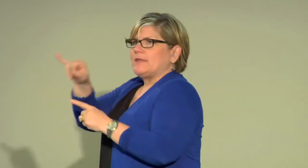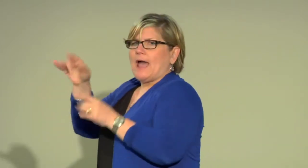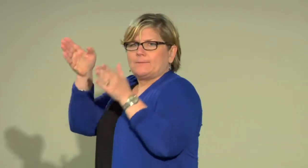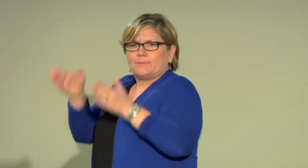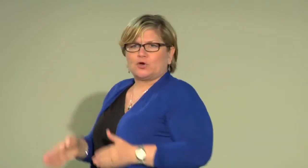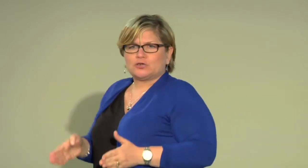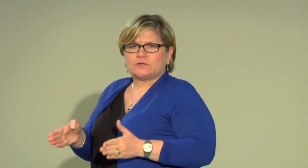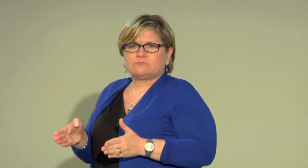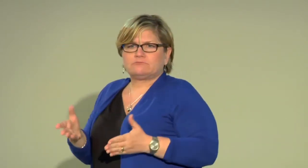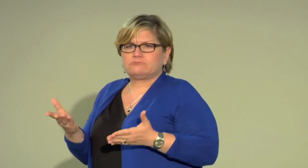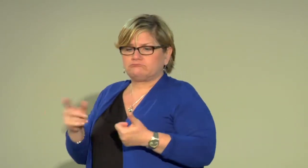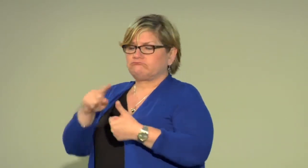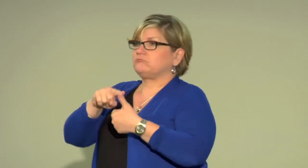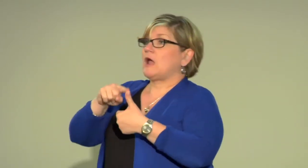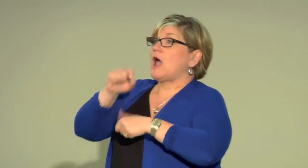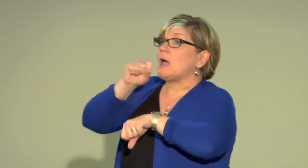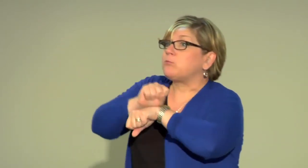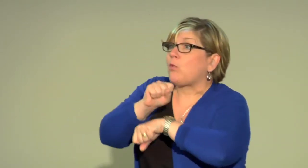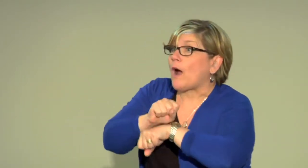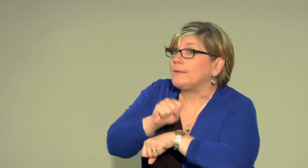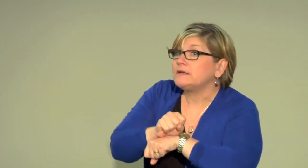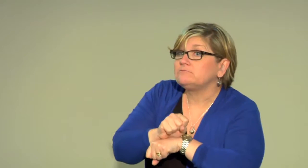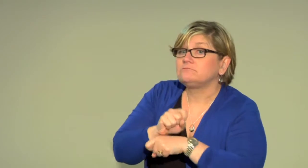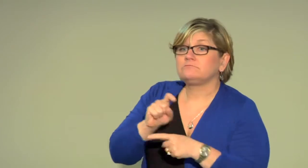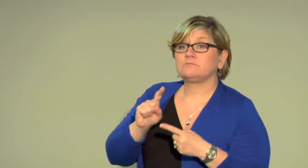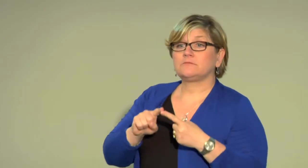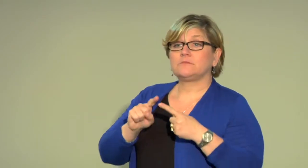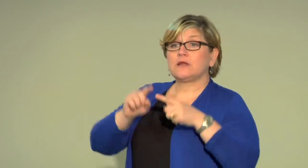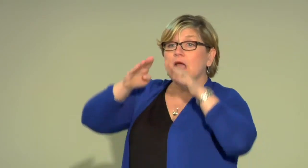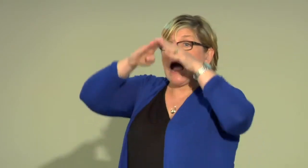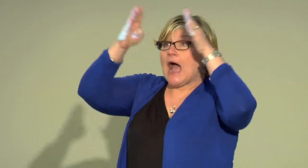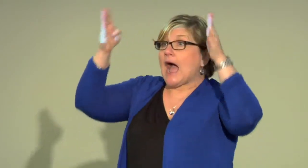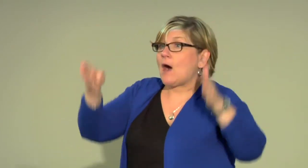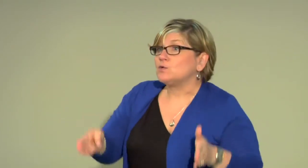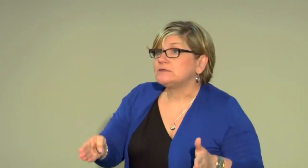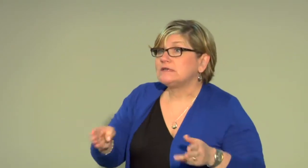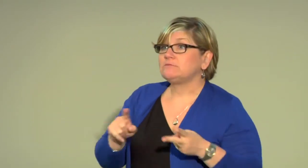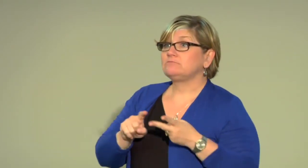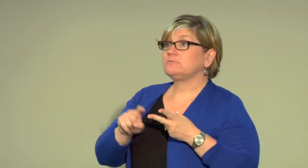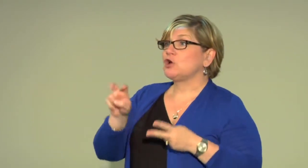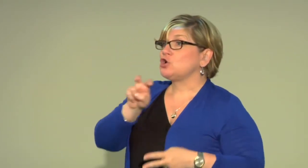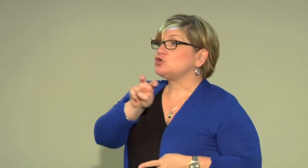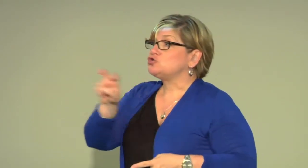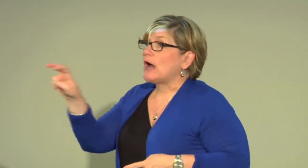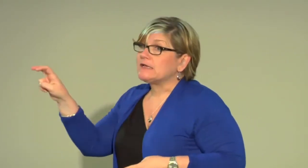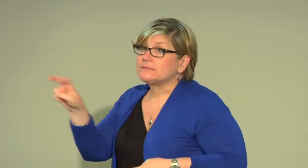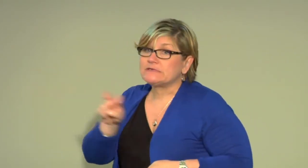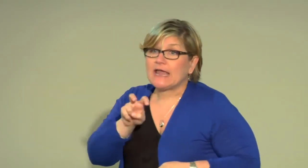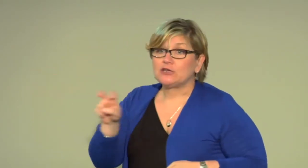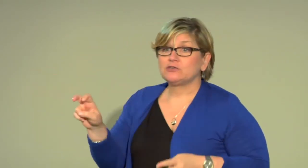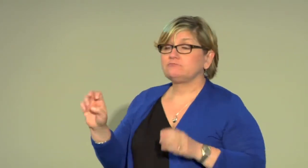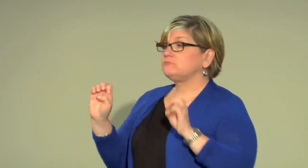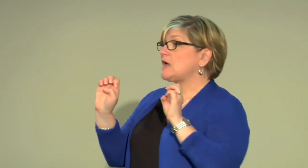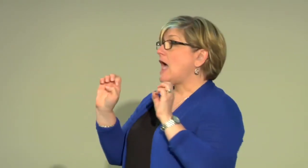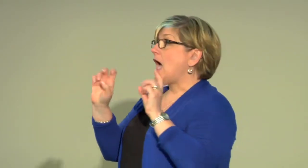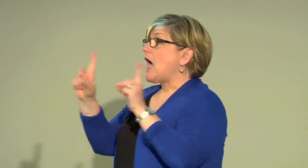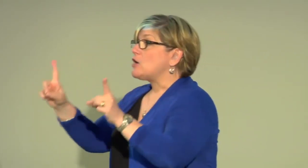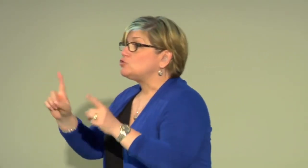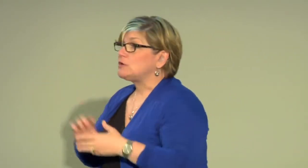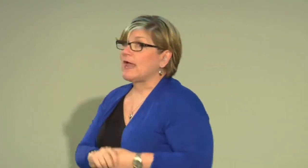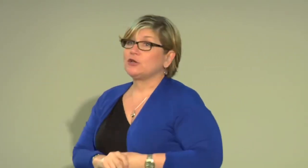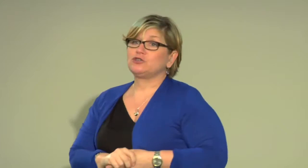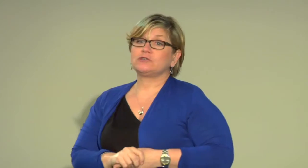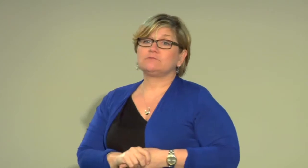And we would look at which parts are important to that person, whether it be employment, housing,